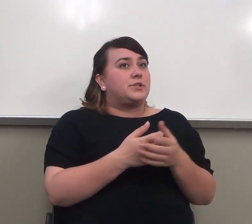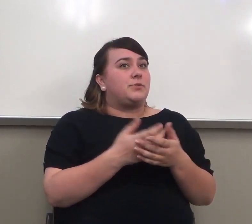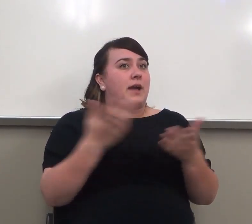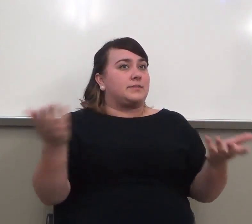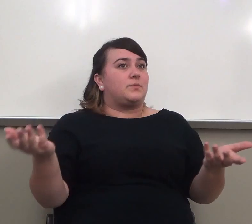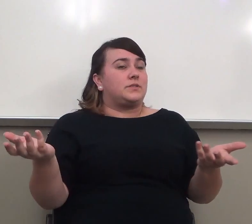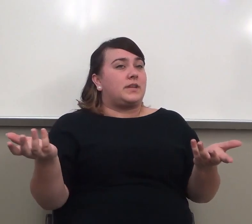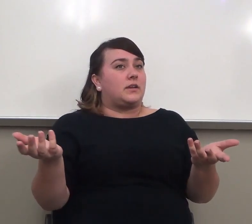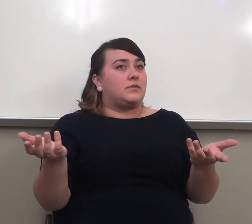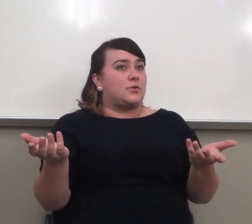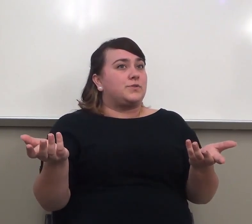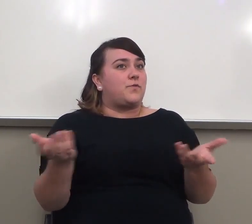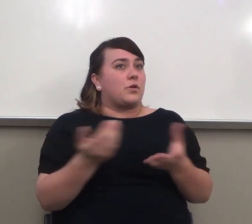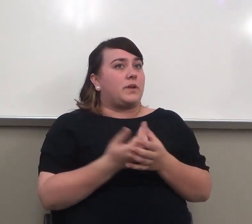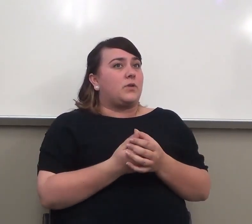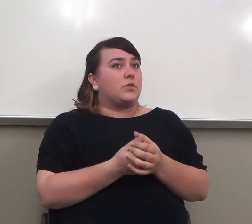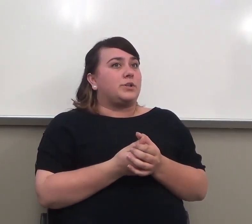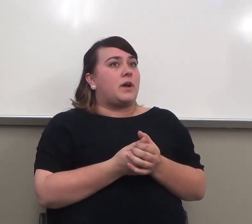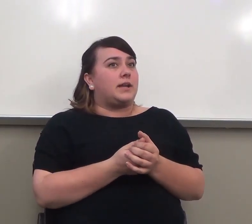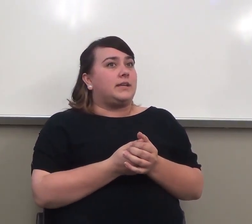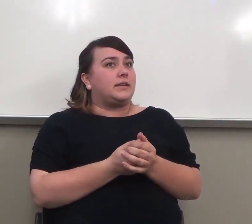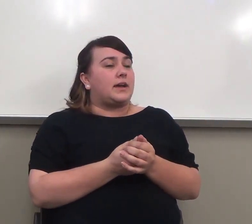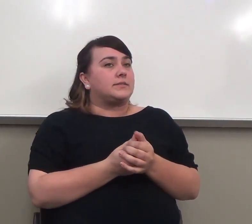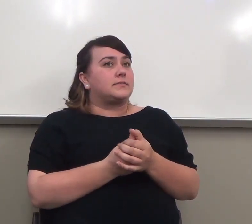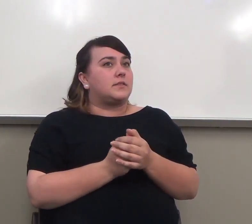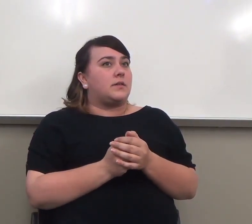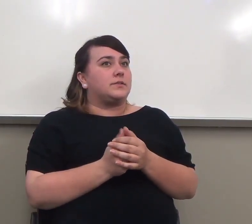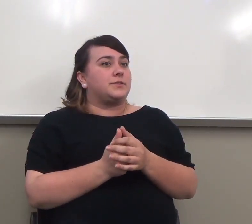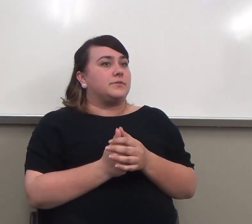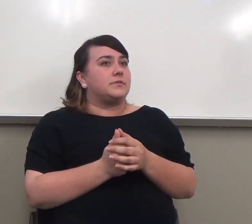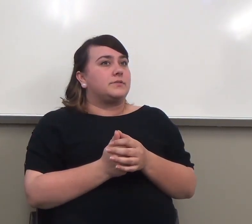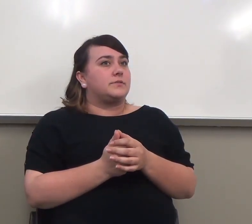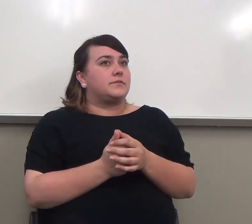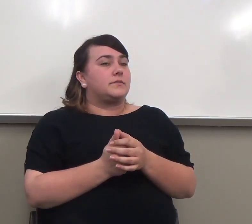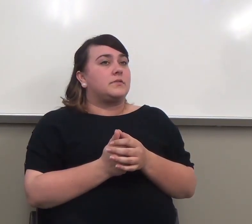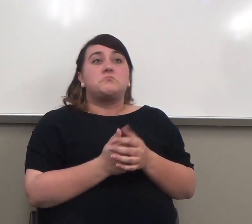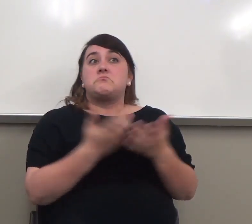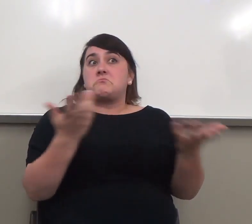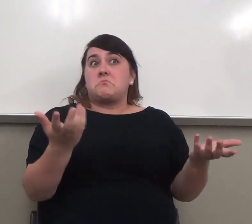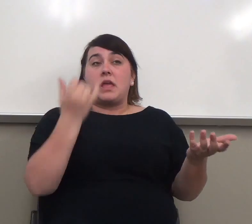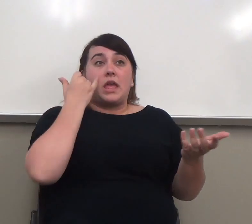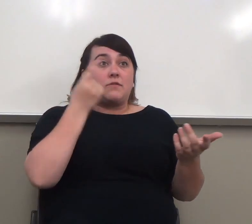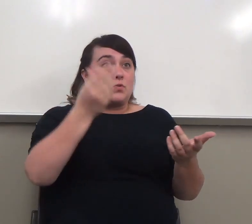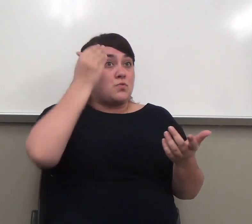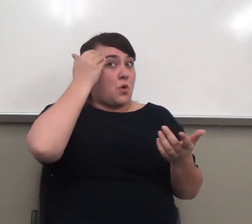I may refer you to it. Yes, Sandra. I have a question. Yes. About note-taking.